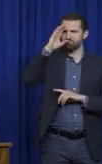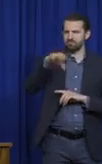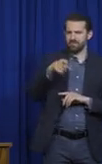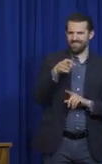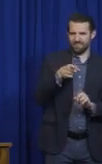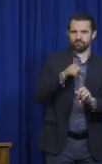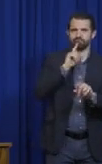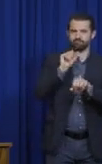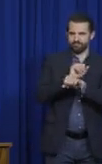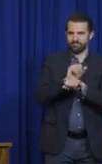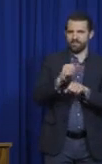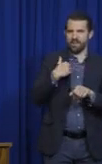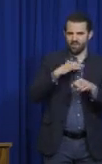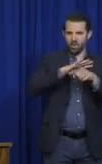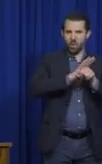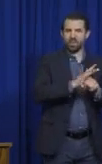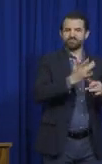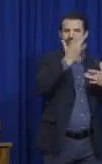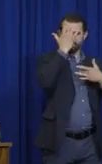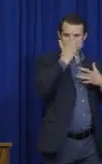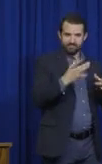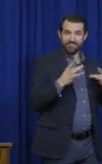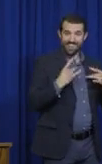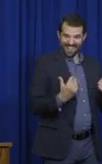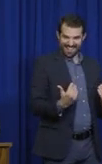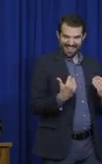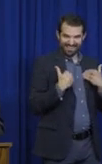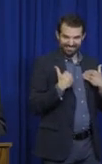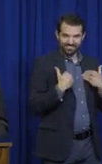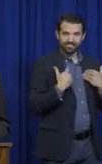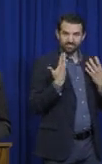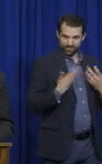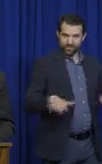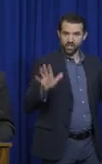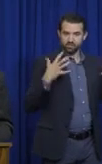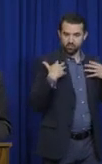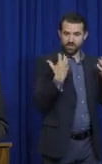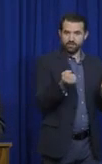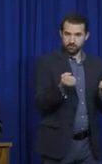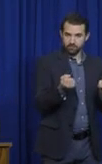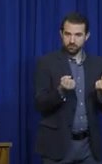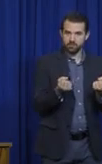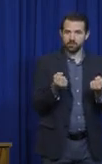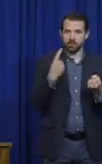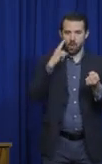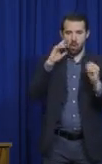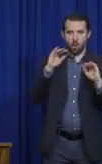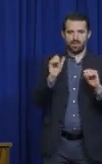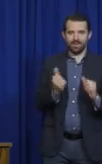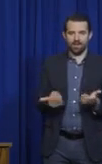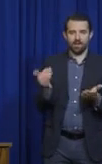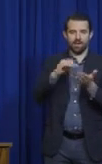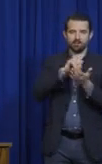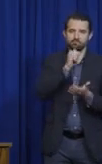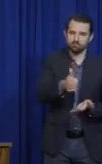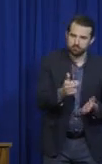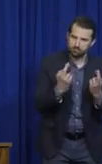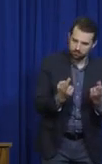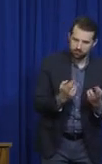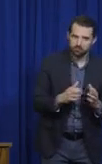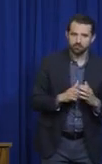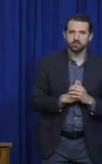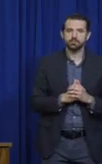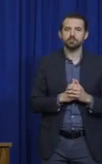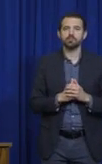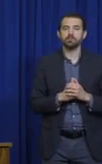coronavirus infection, and we hope that you don't get it again. Steve, where things stand right now is that